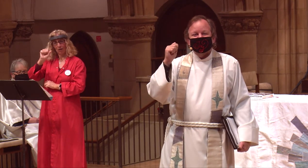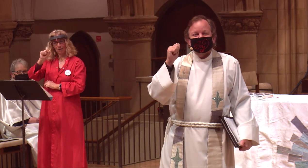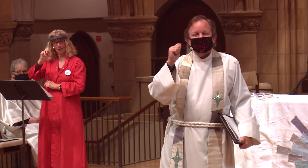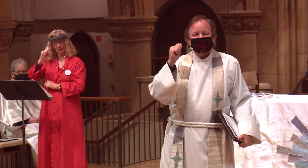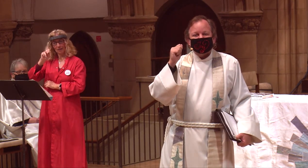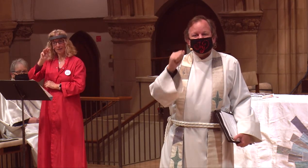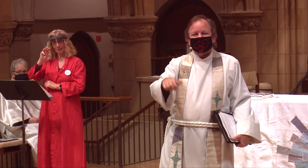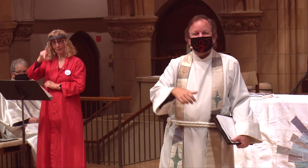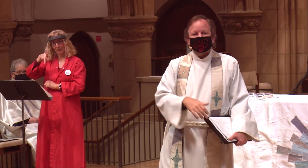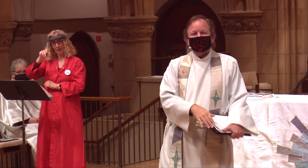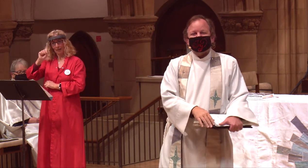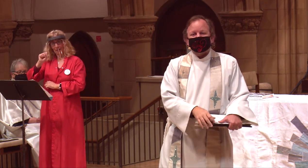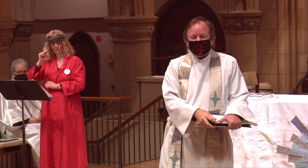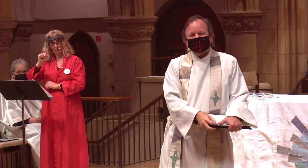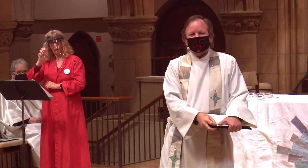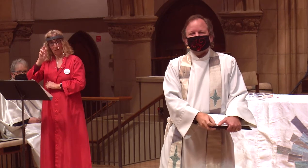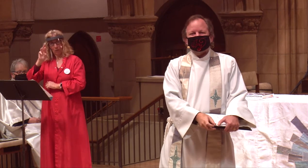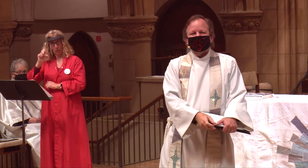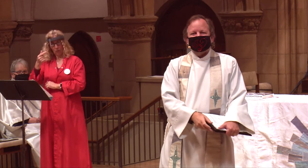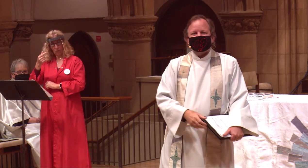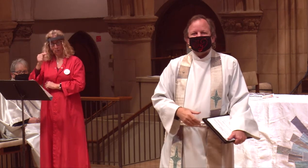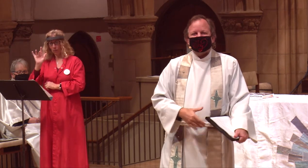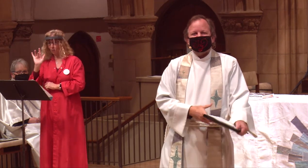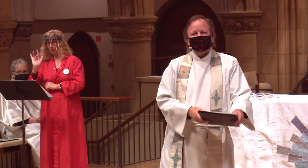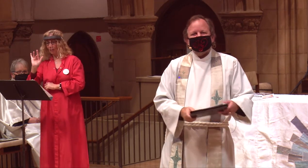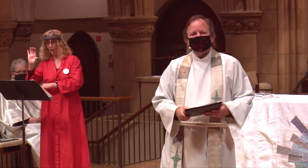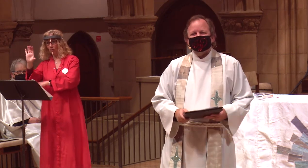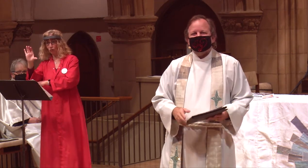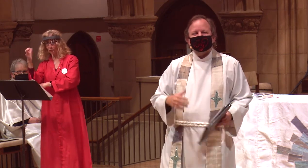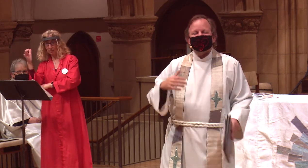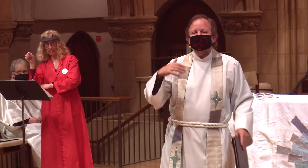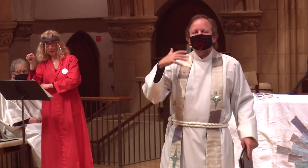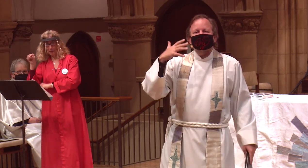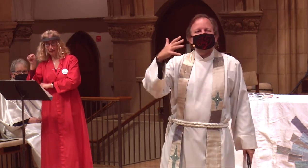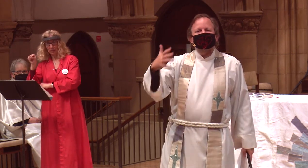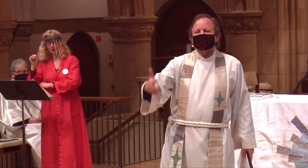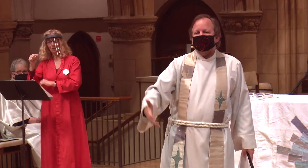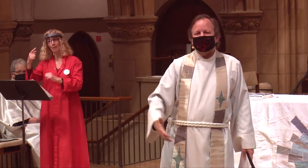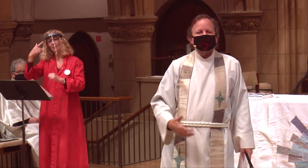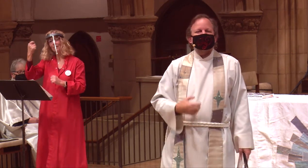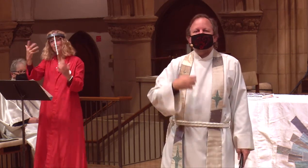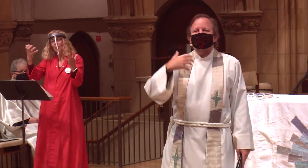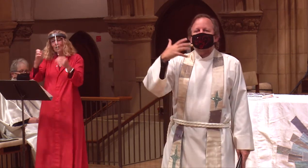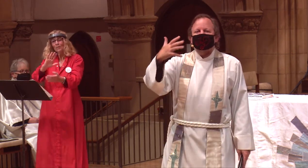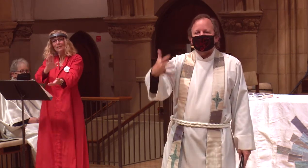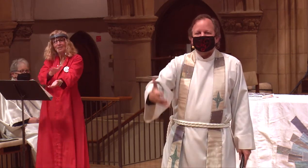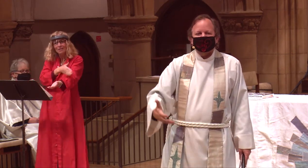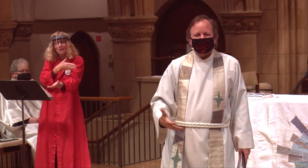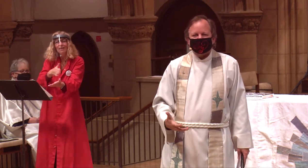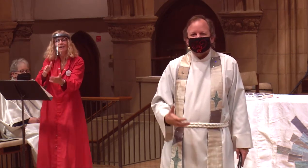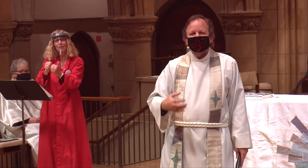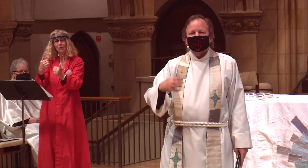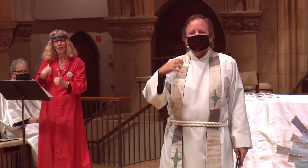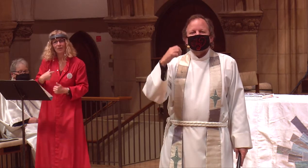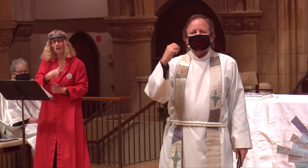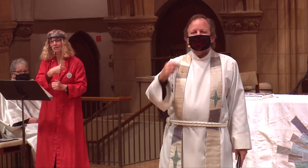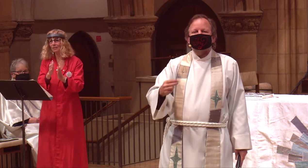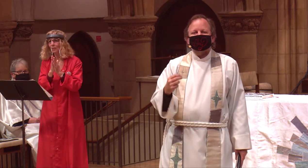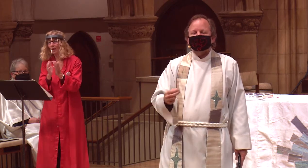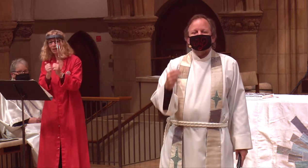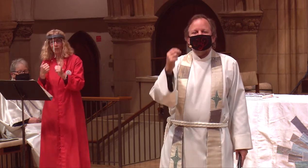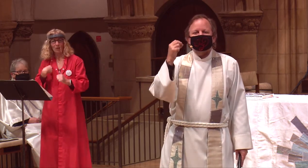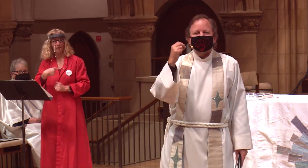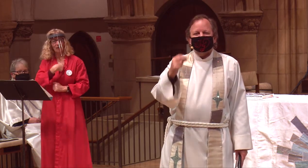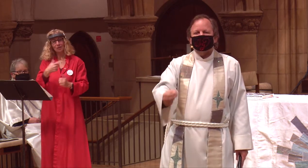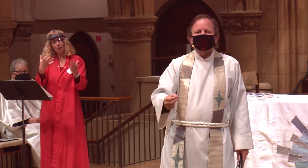www.allsaints-pas.org. Click on Christmas because we want you singing along, we want you praying along. We want